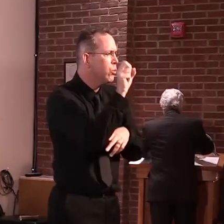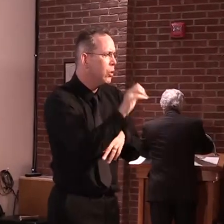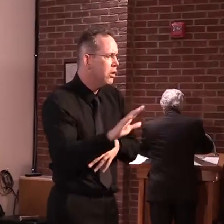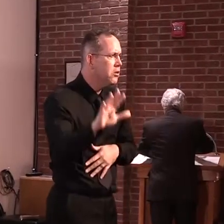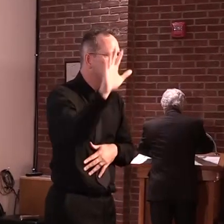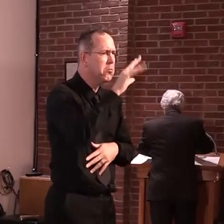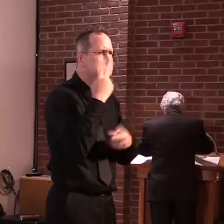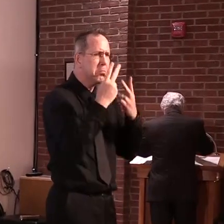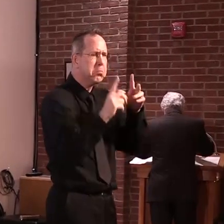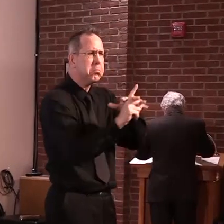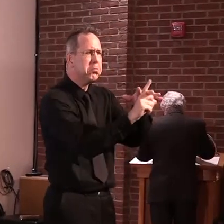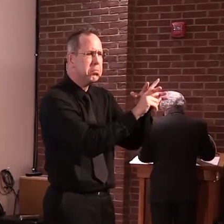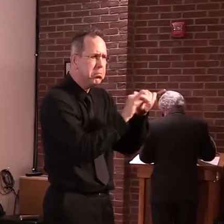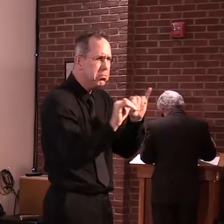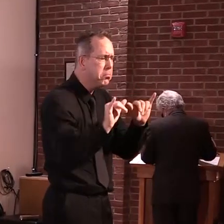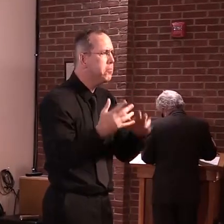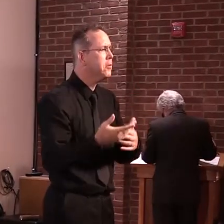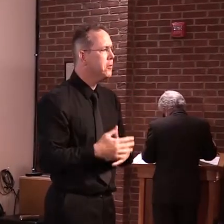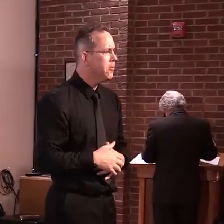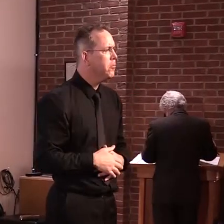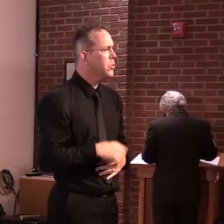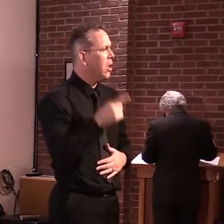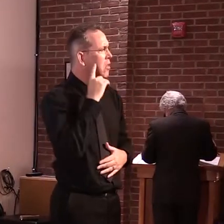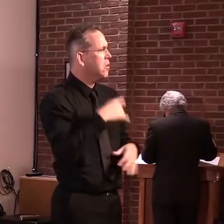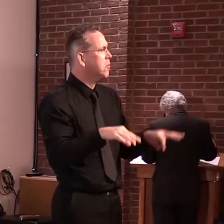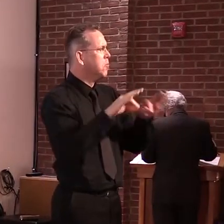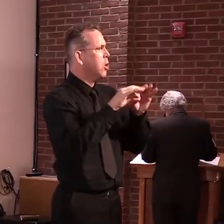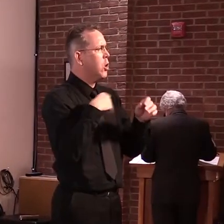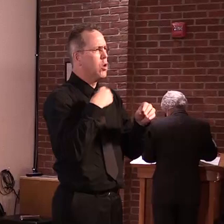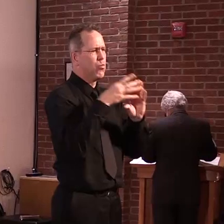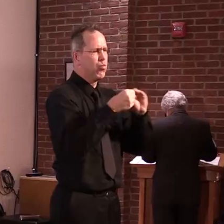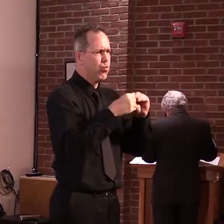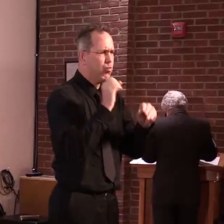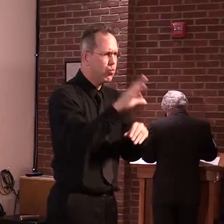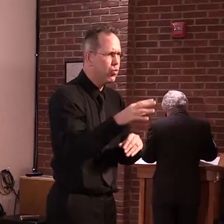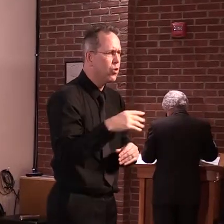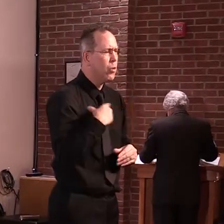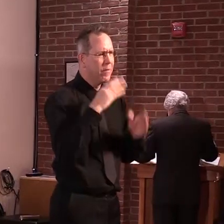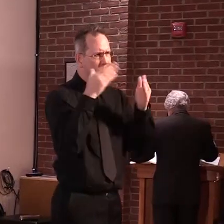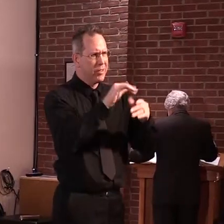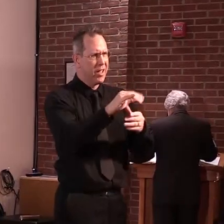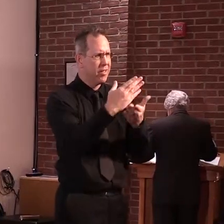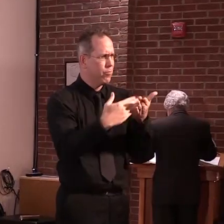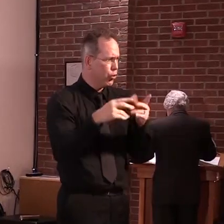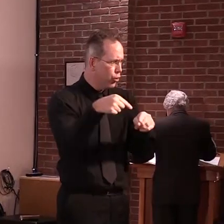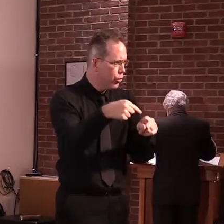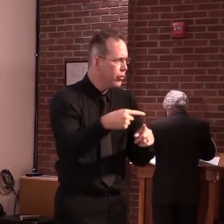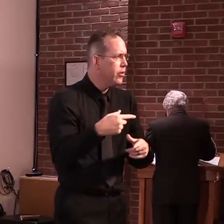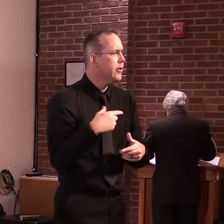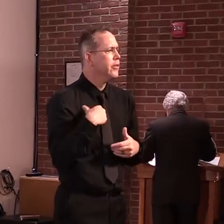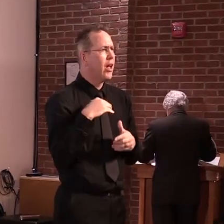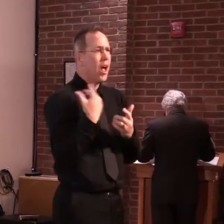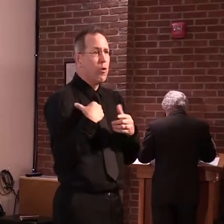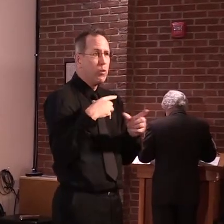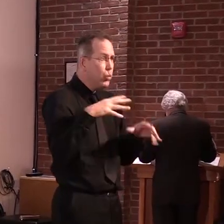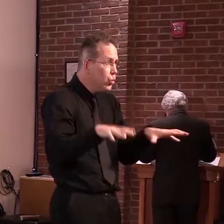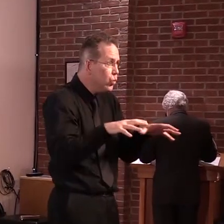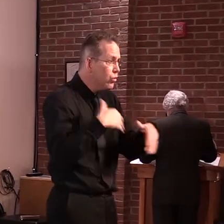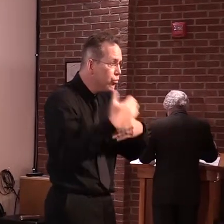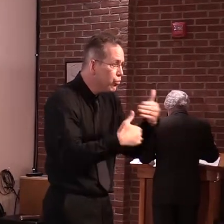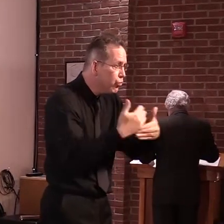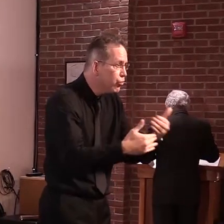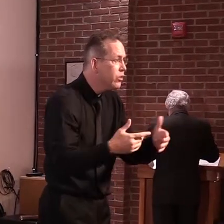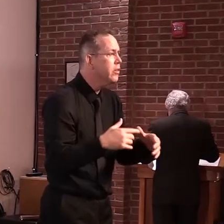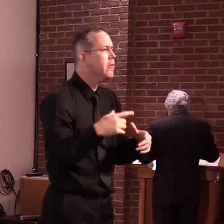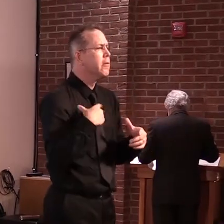important to keep a focus on this so we don't lose momentum and make sure this translates into action. I